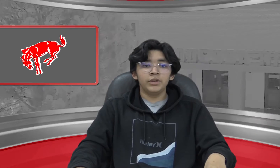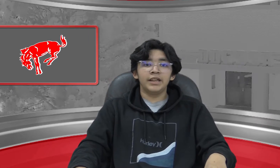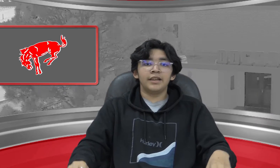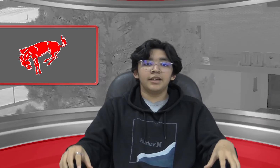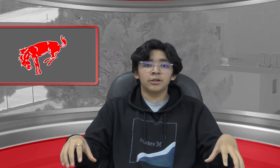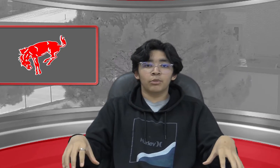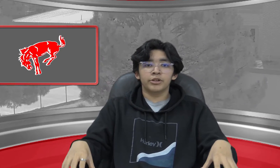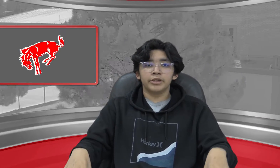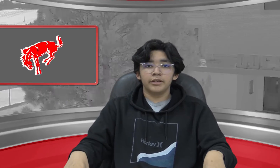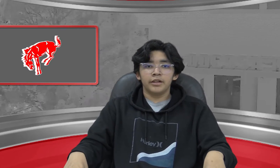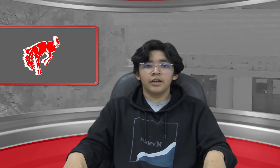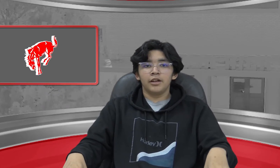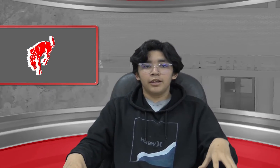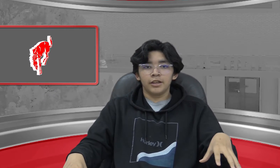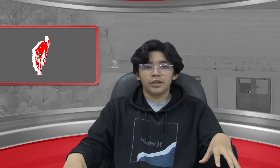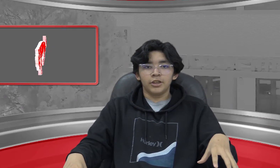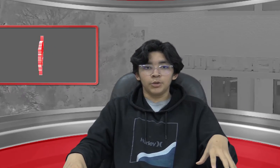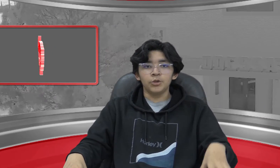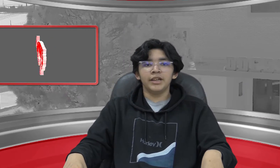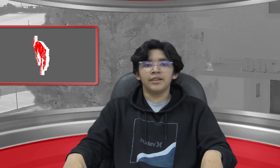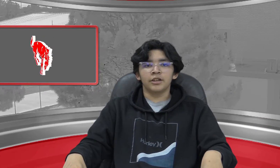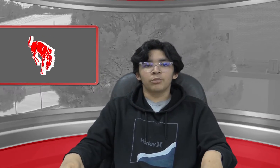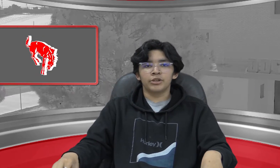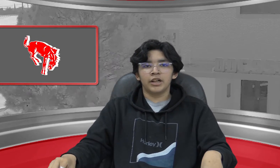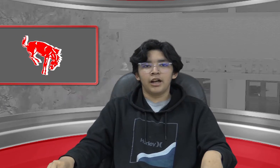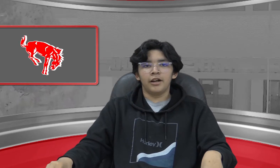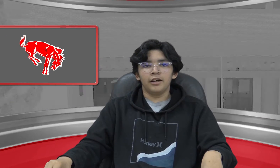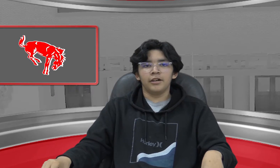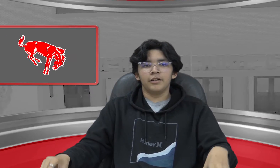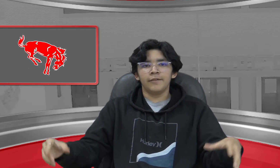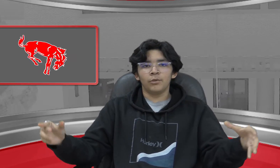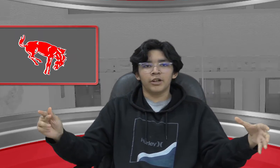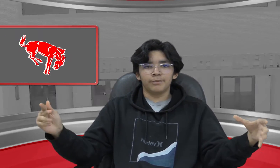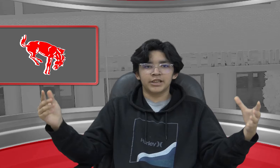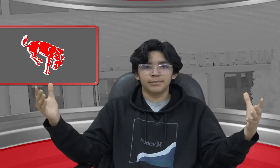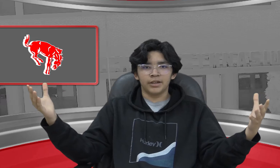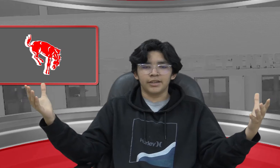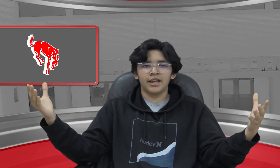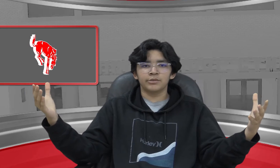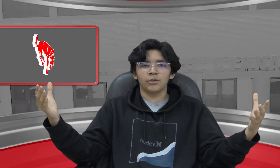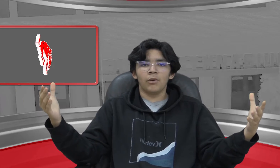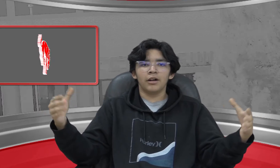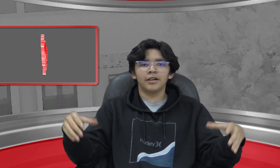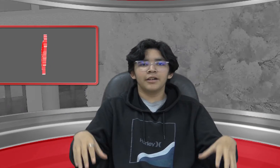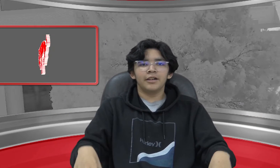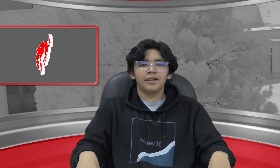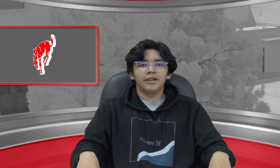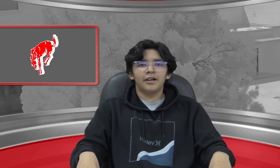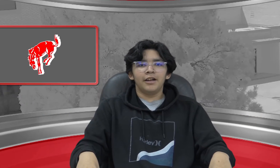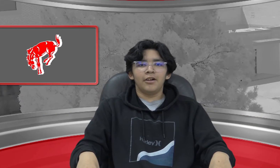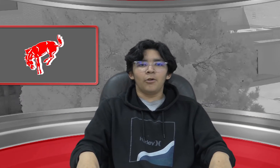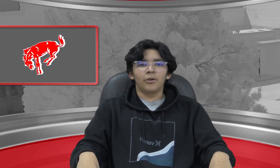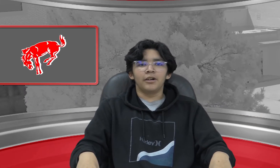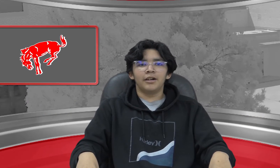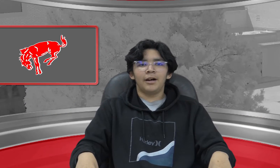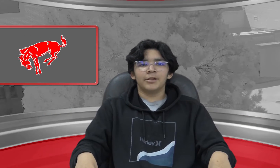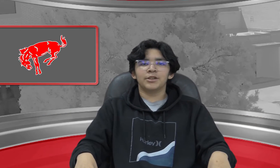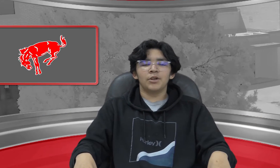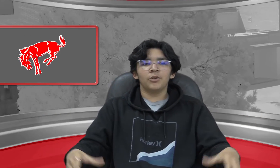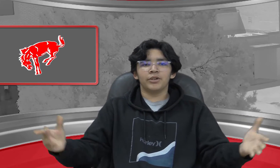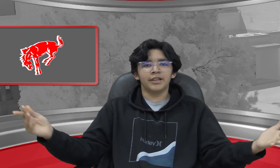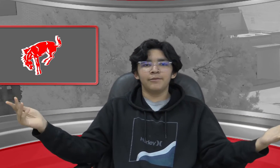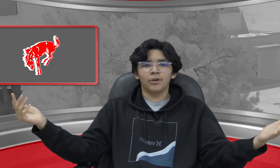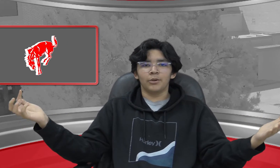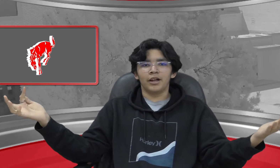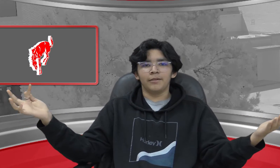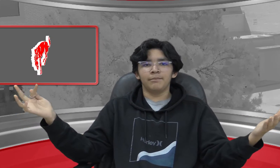If you need a senior portrait, you do need a senior portrait if you want your picture to be on stage while you walk. Or, I'm not sure